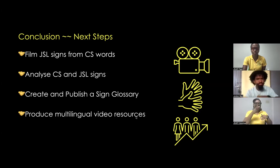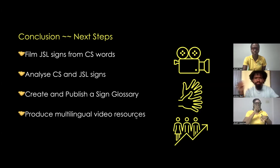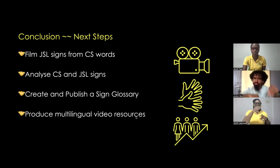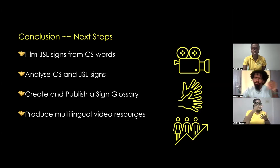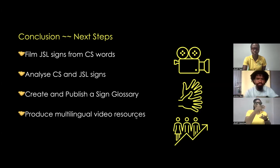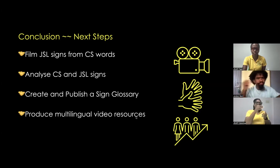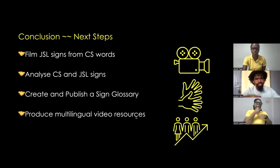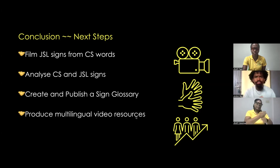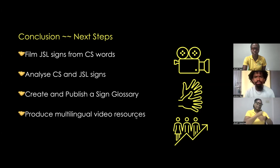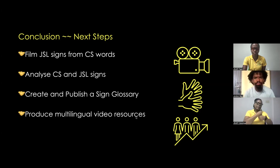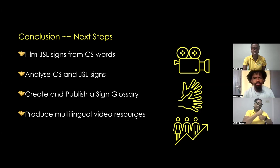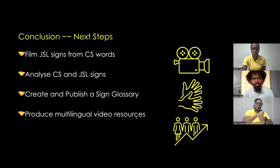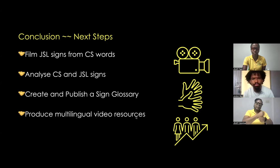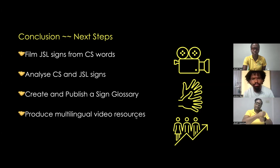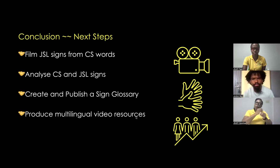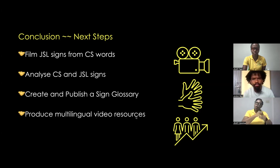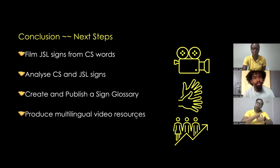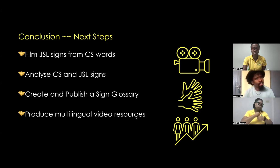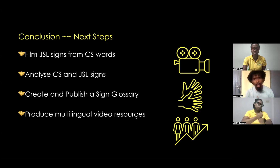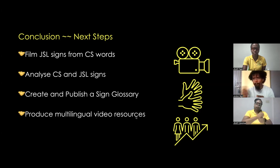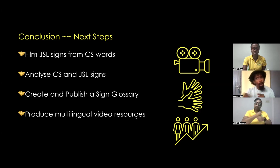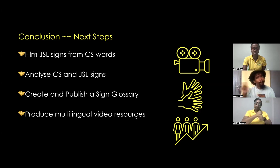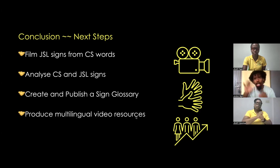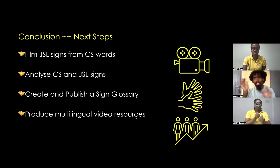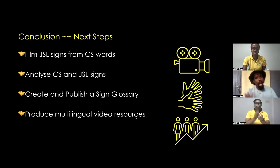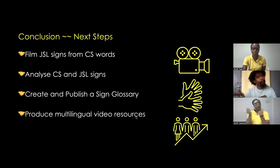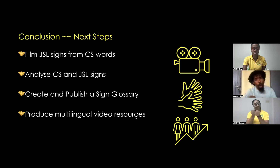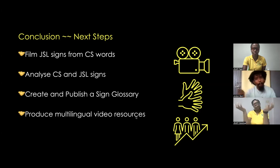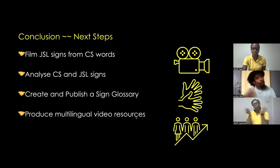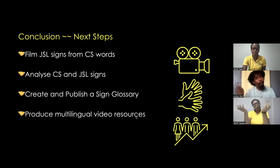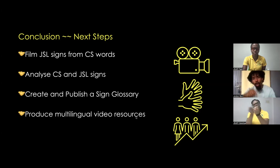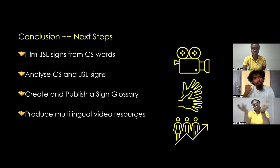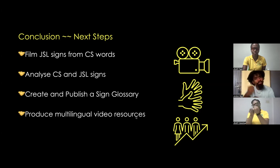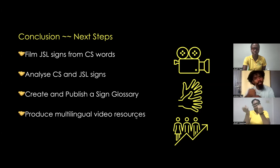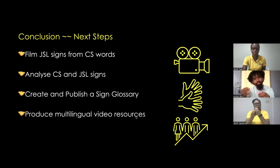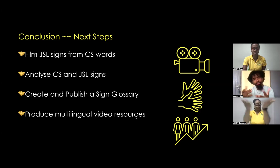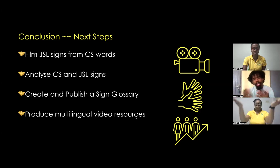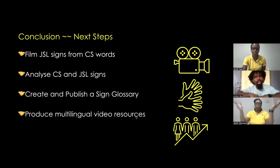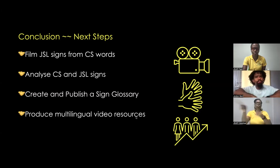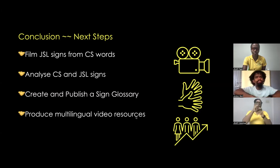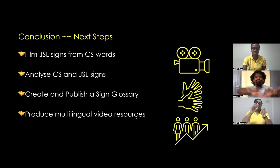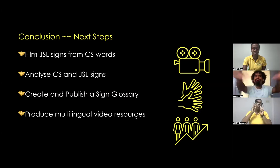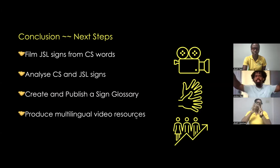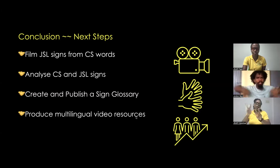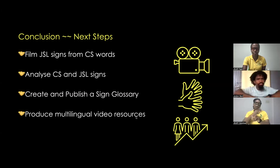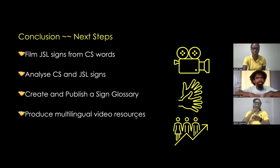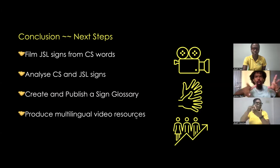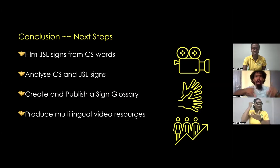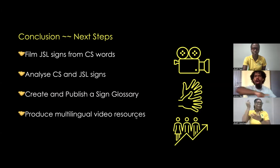sign, country sign. And we'll make a lot of these videos and provide it to you guys so you can watch it